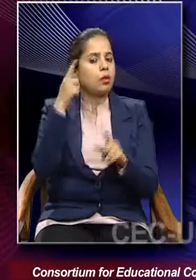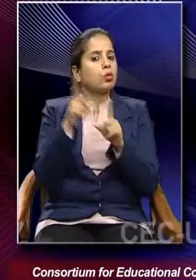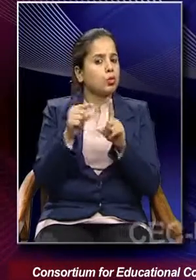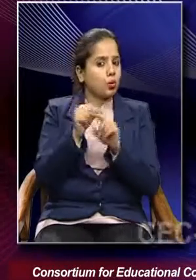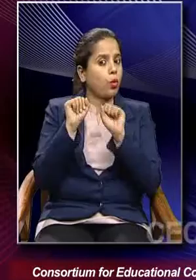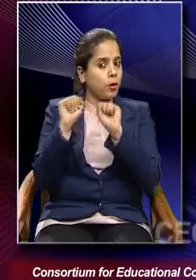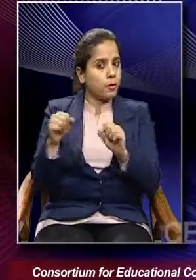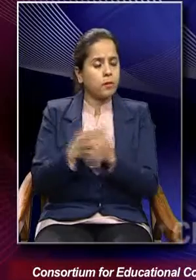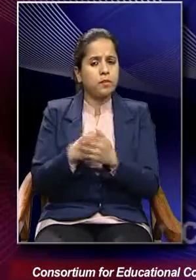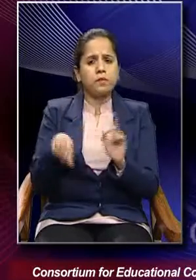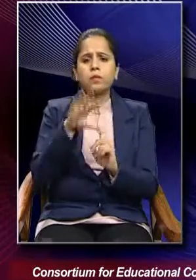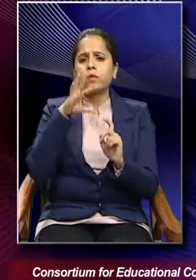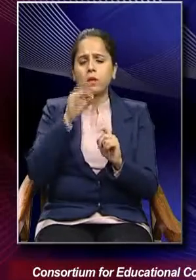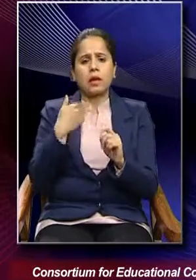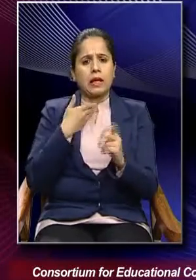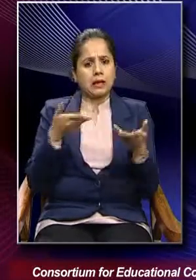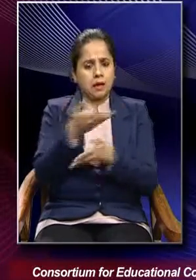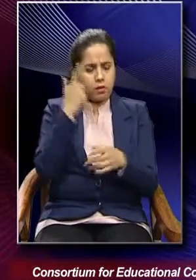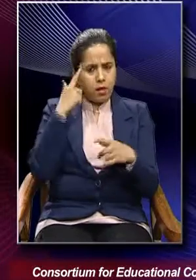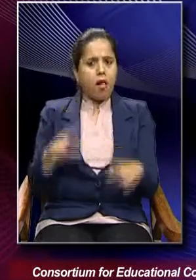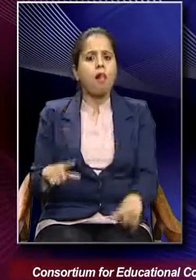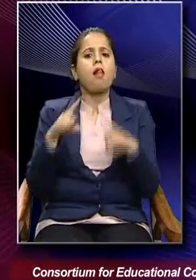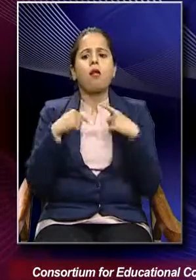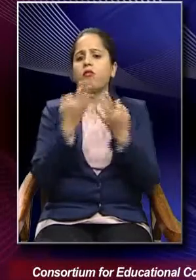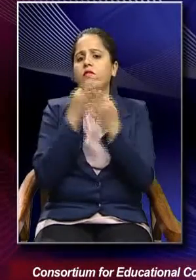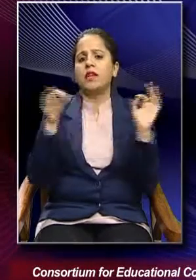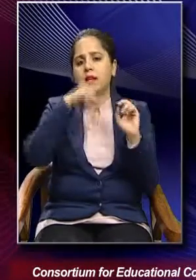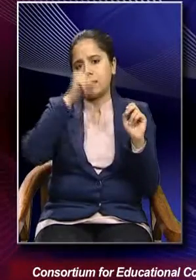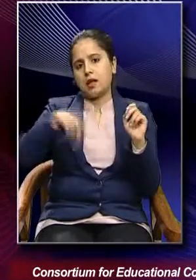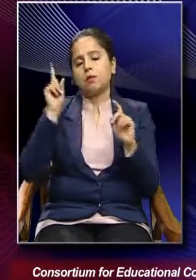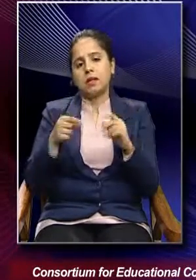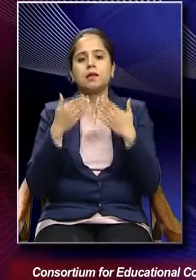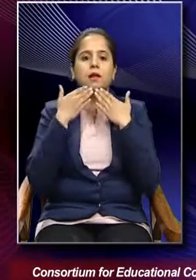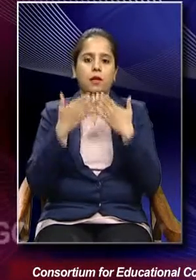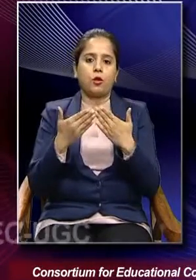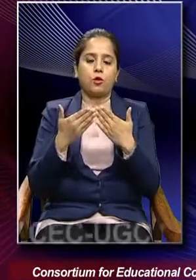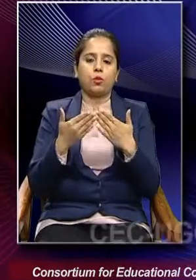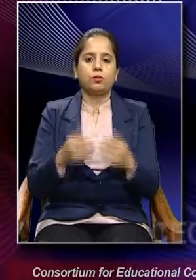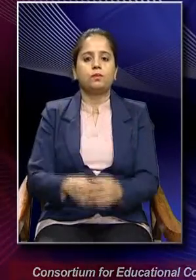making us live in a free India. Thank you.